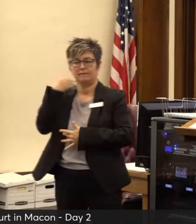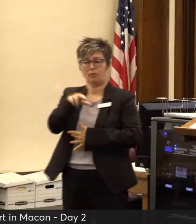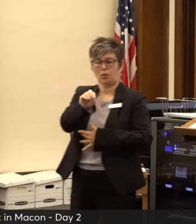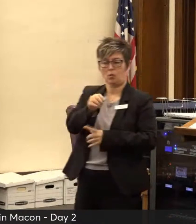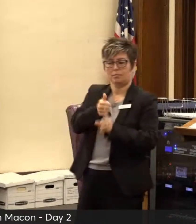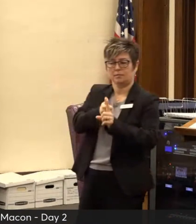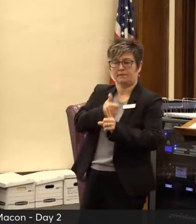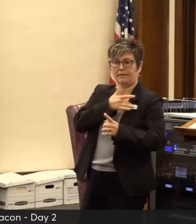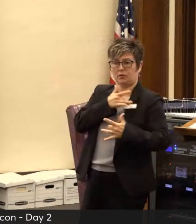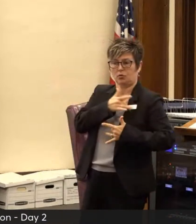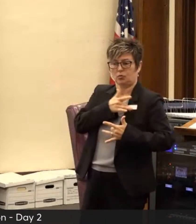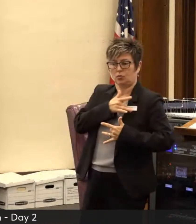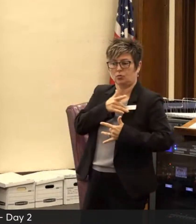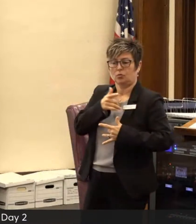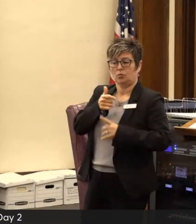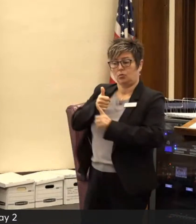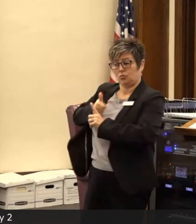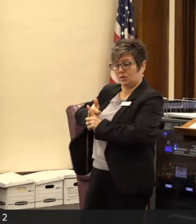Correct.